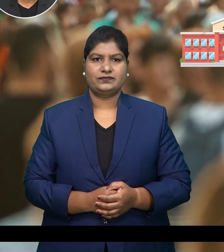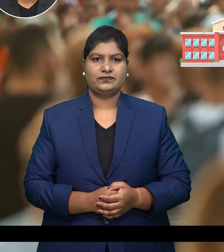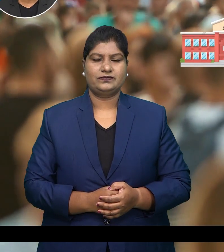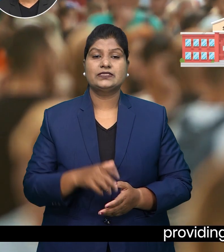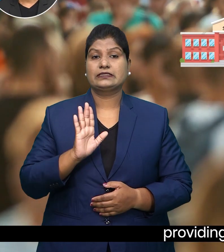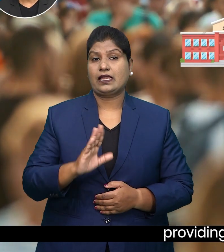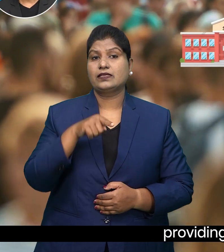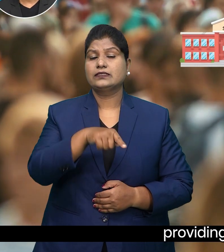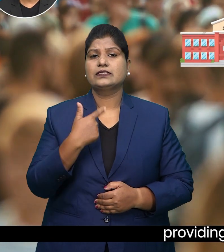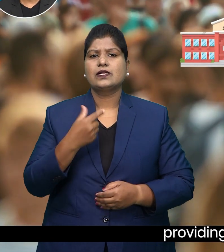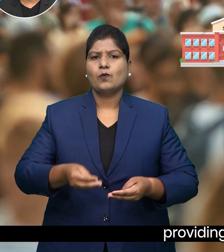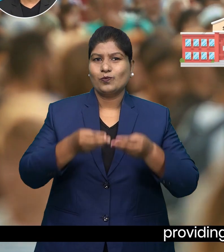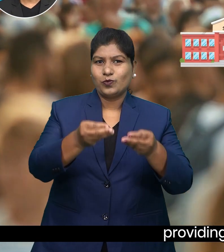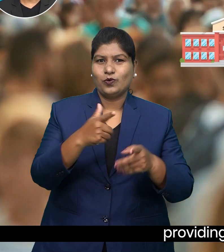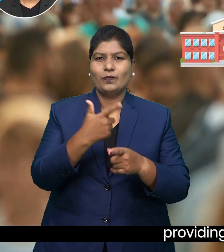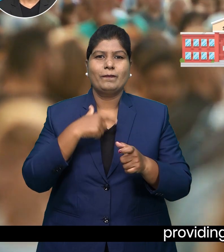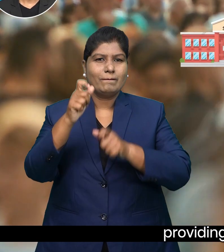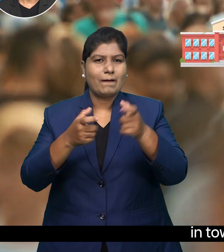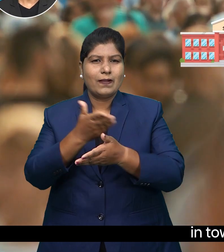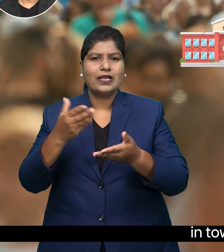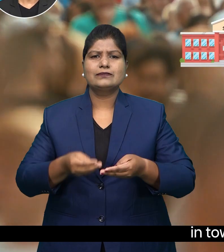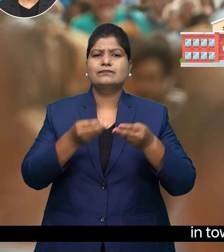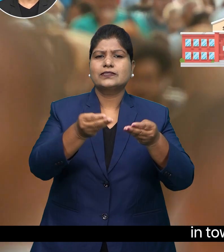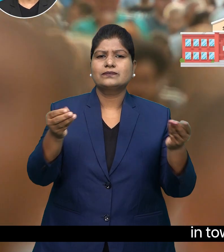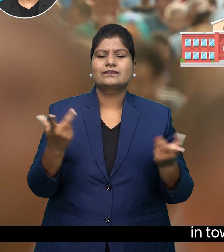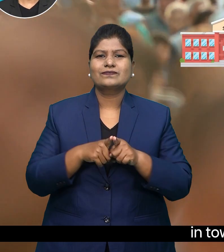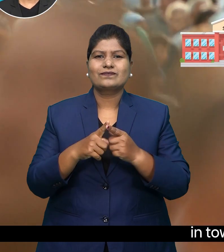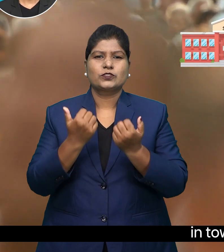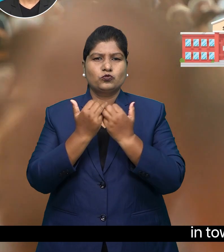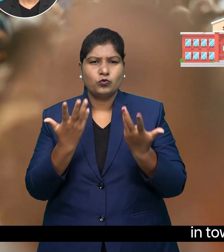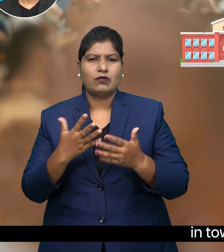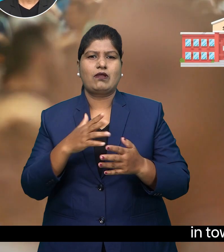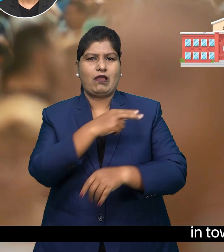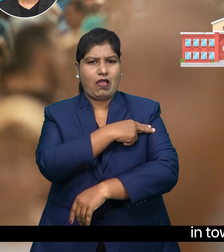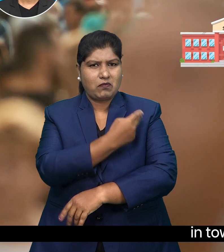Thus, providing public amenities in towns and cities